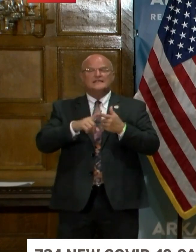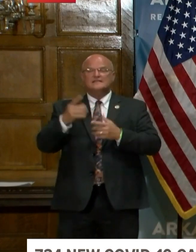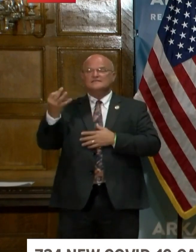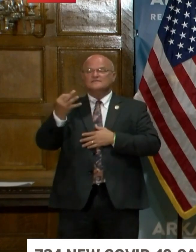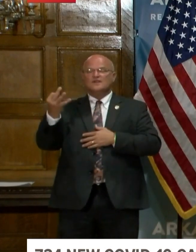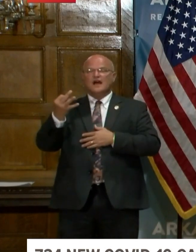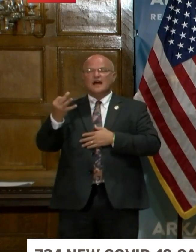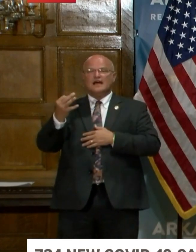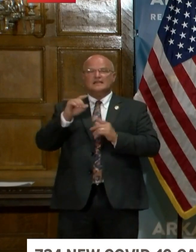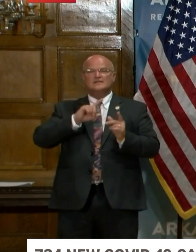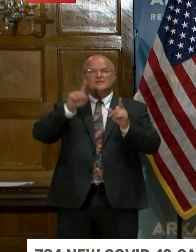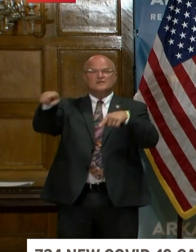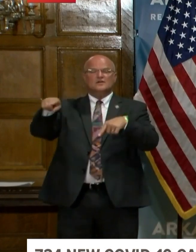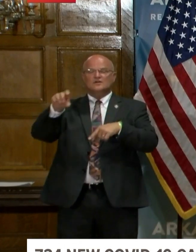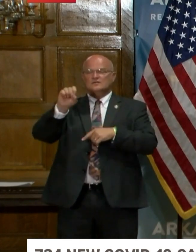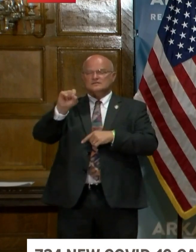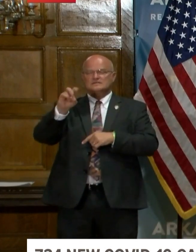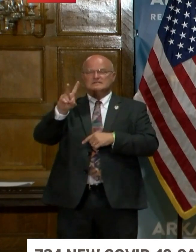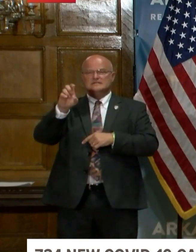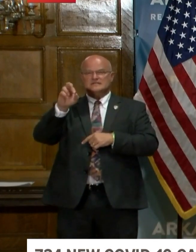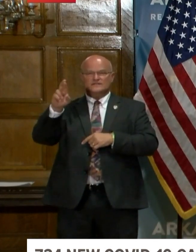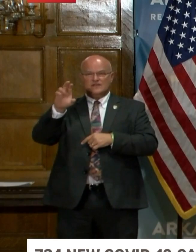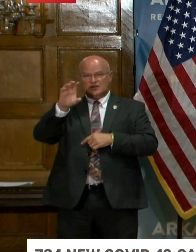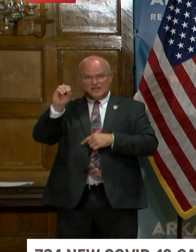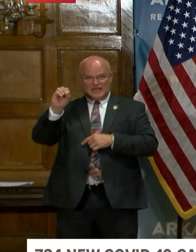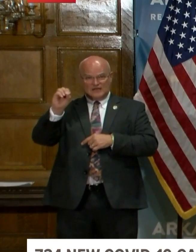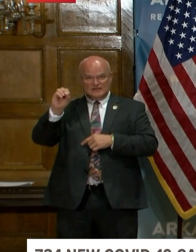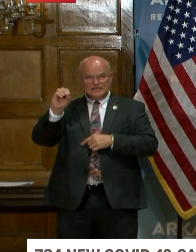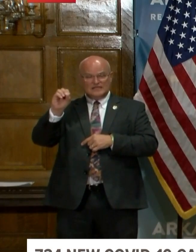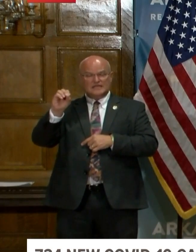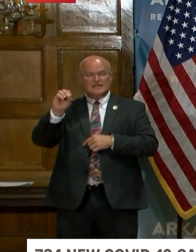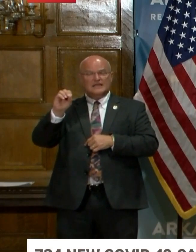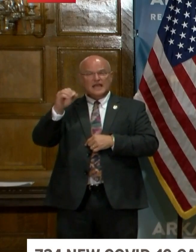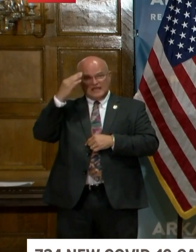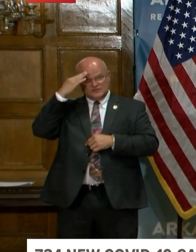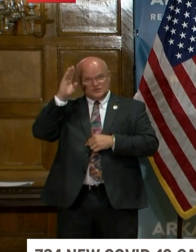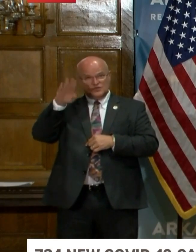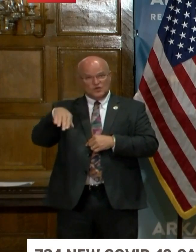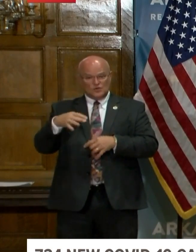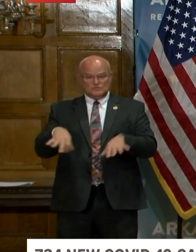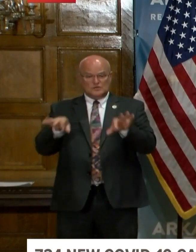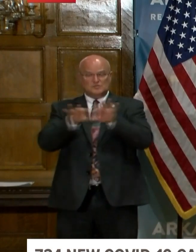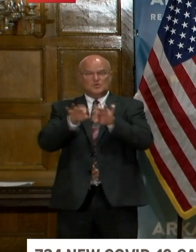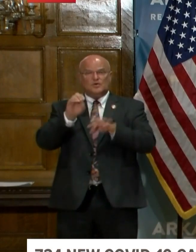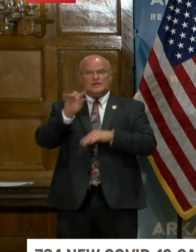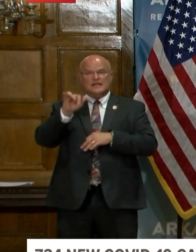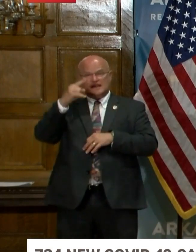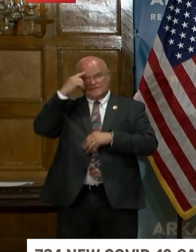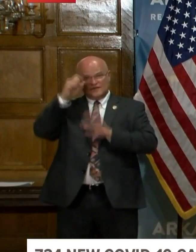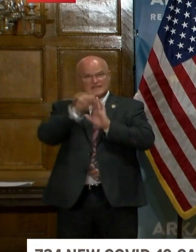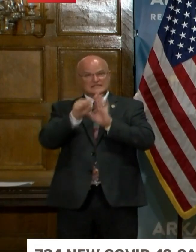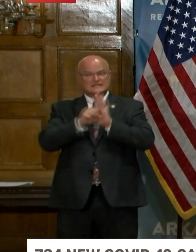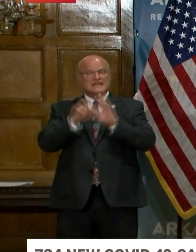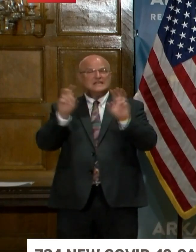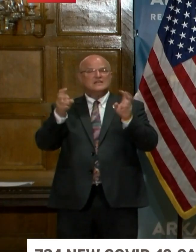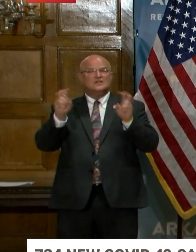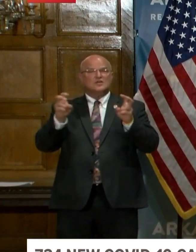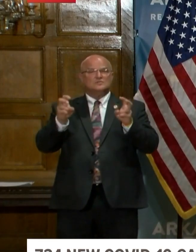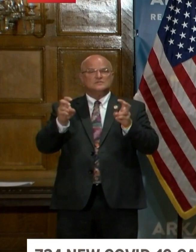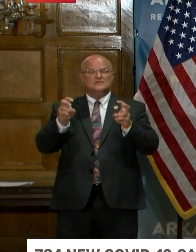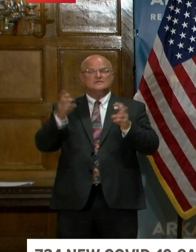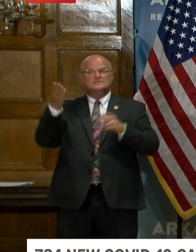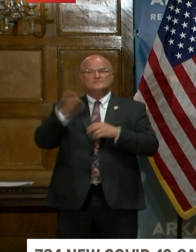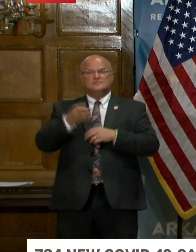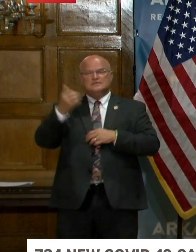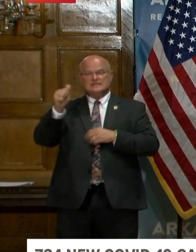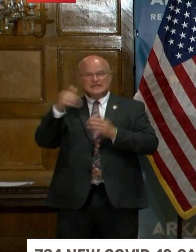on Friday we will be in Sevier County, which, as you know, is an important county for our state in terms of per